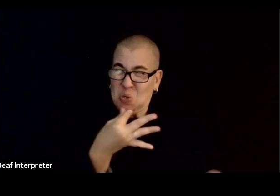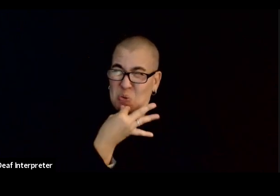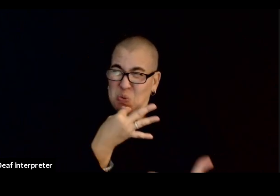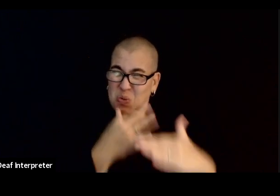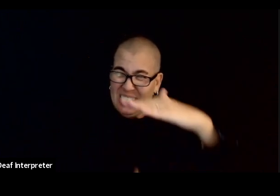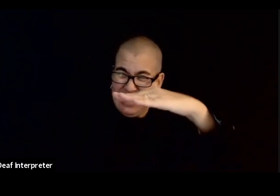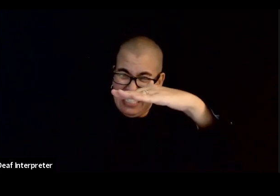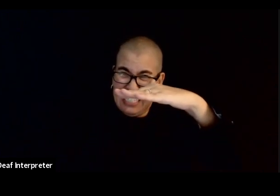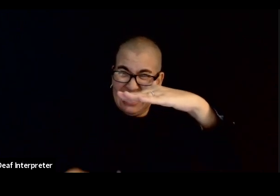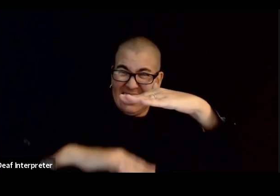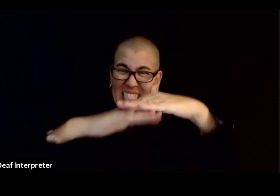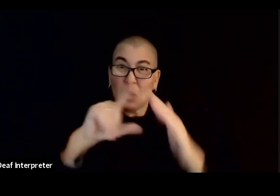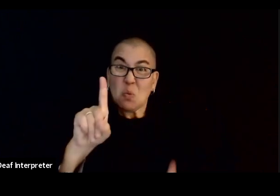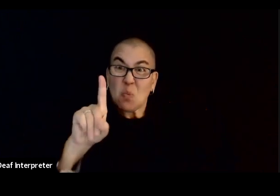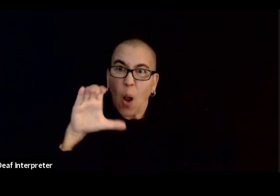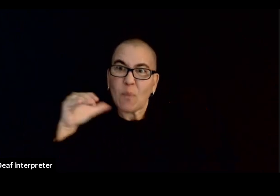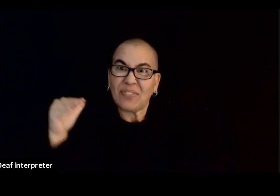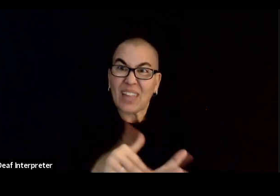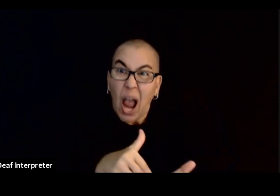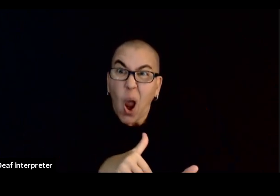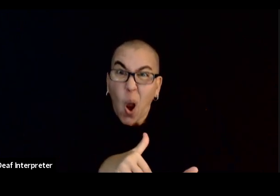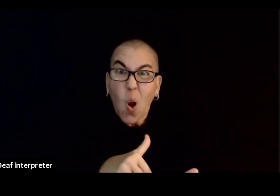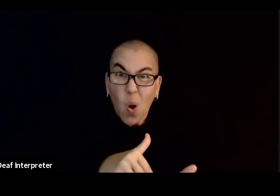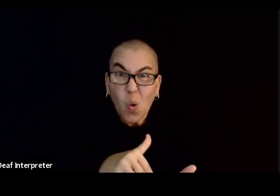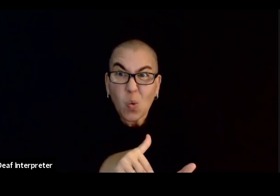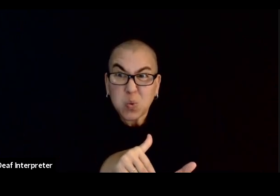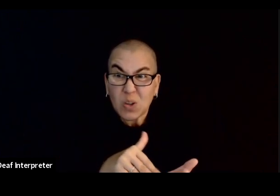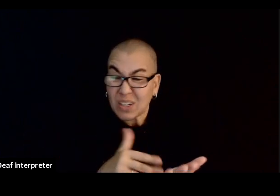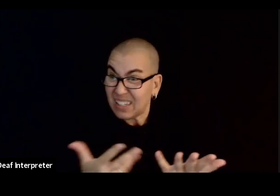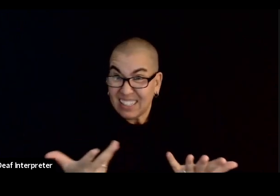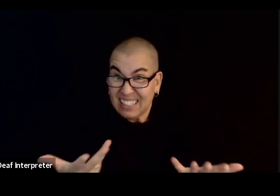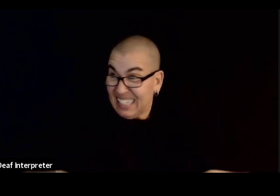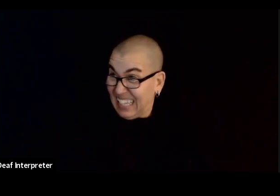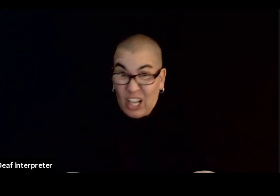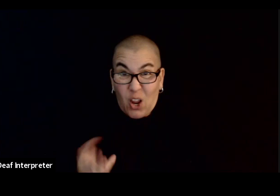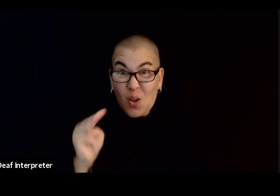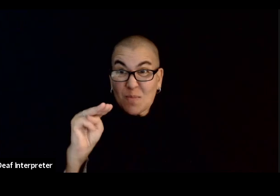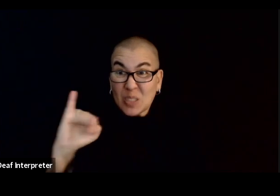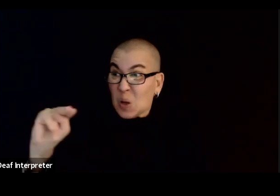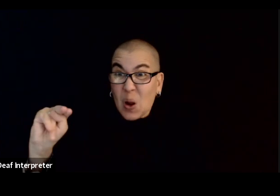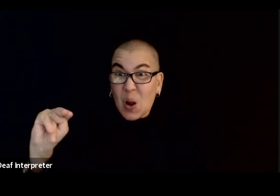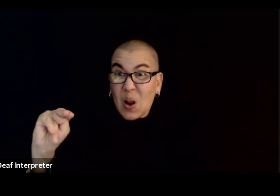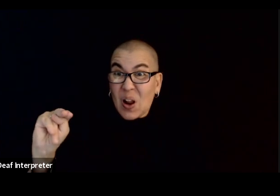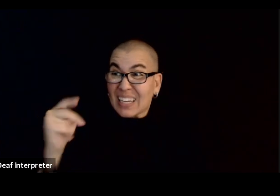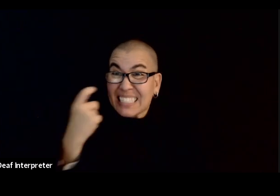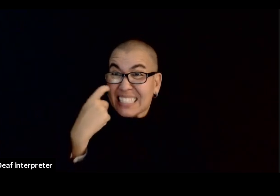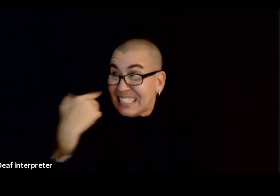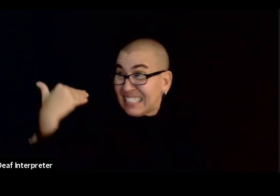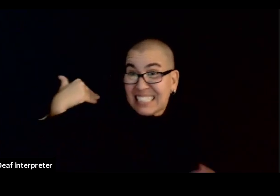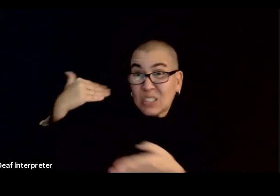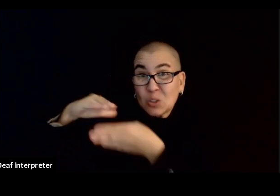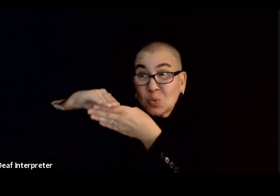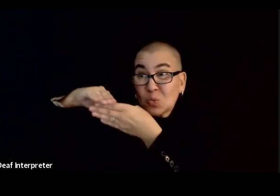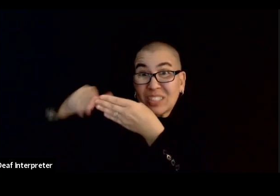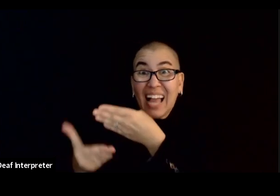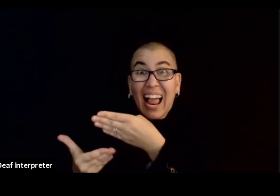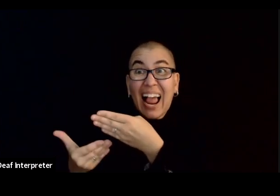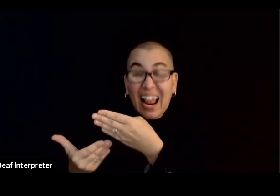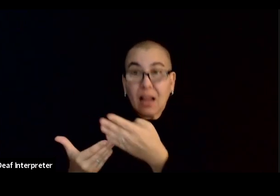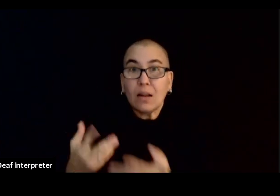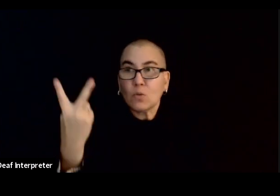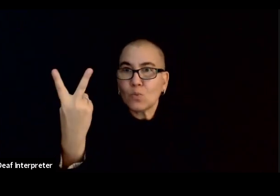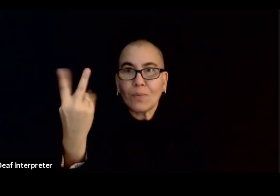already passed the sad milestone over the weekend by reporting over 2,000 deaths. Our friends, family, and neighbors